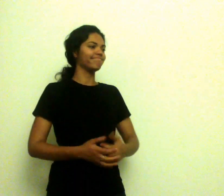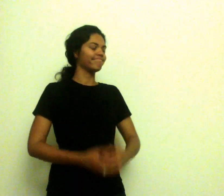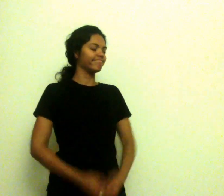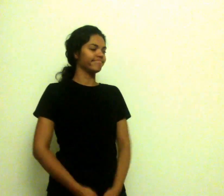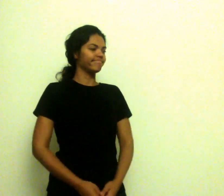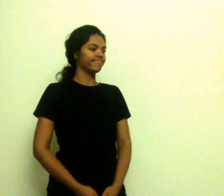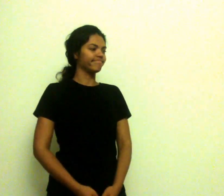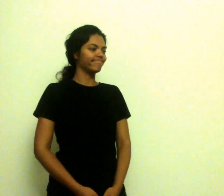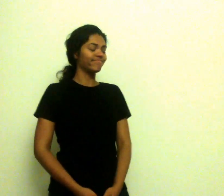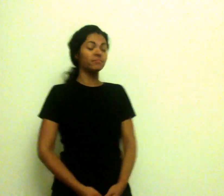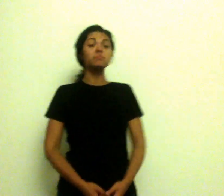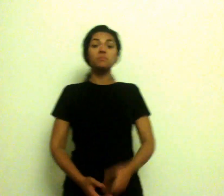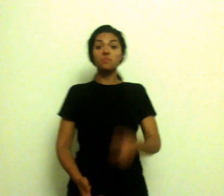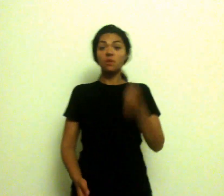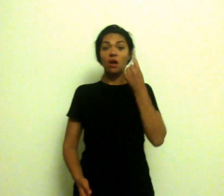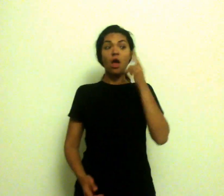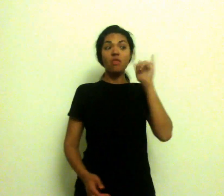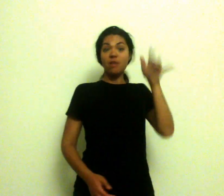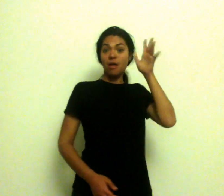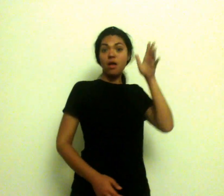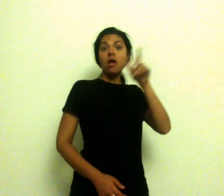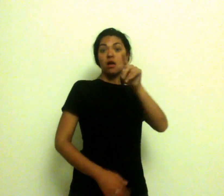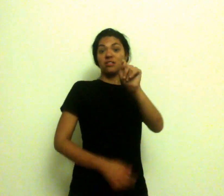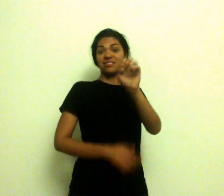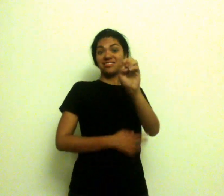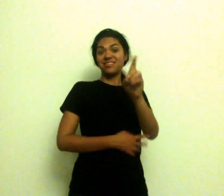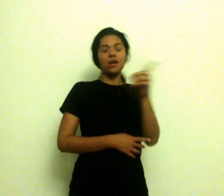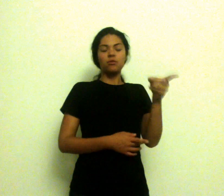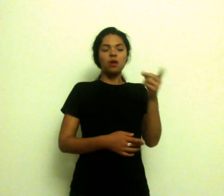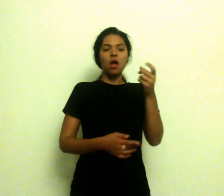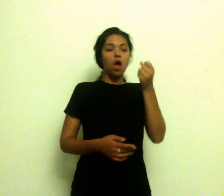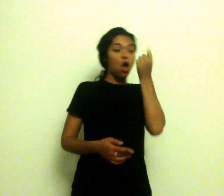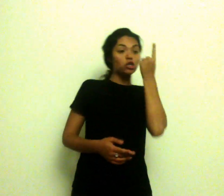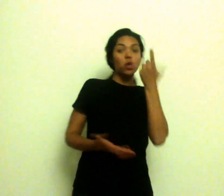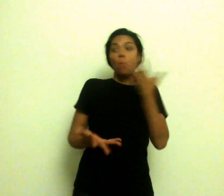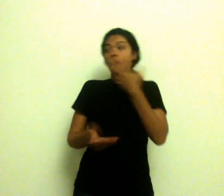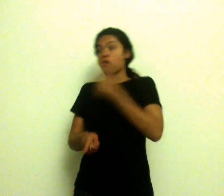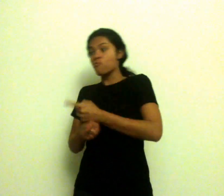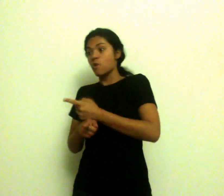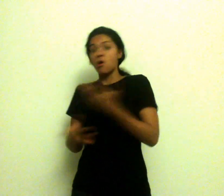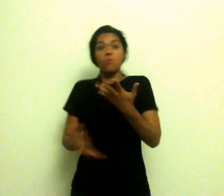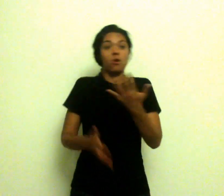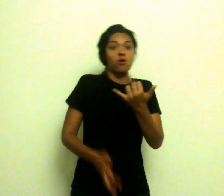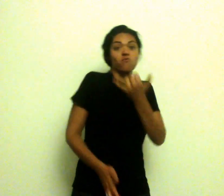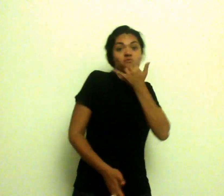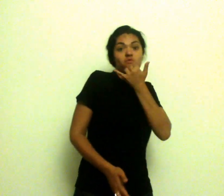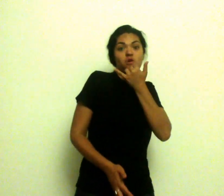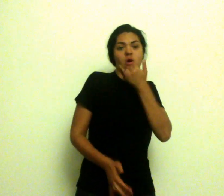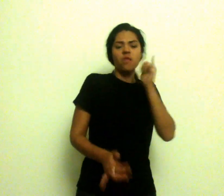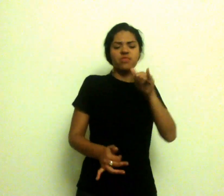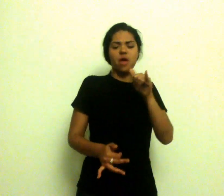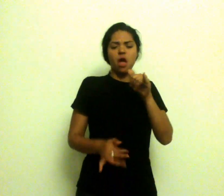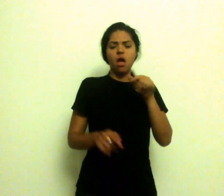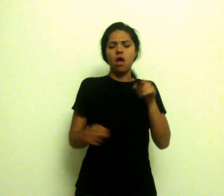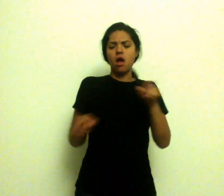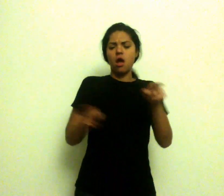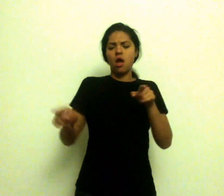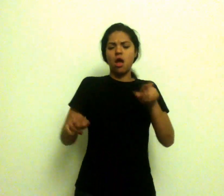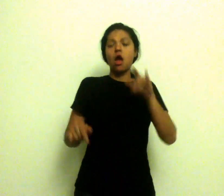He'd lost his points of reference. He'd lost that sense of how to arrive